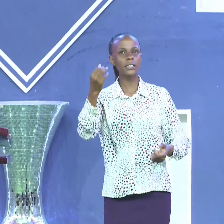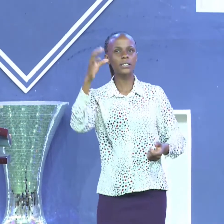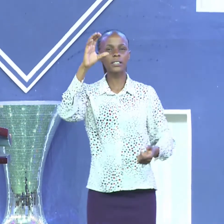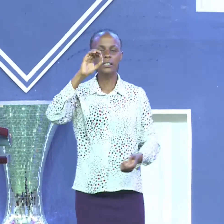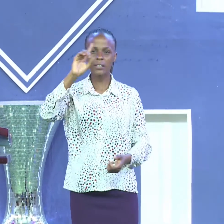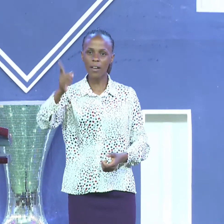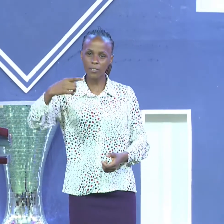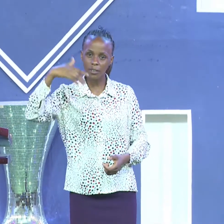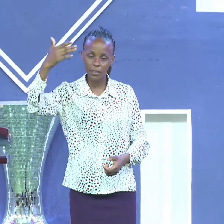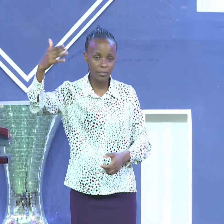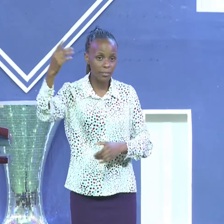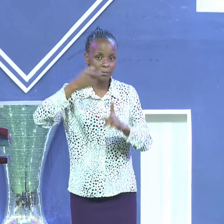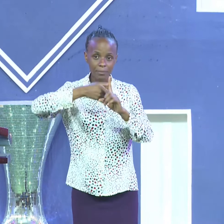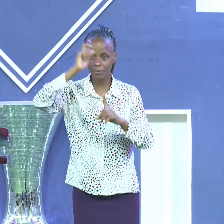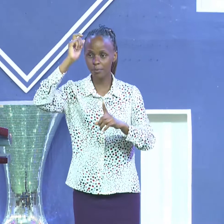earning